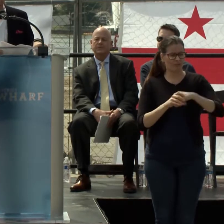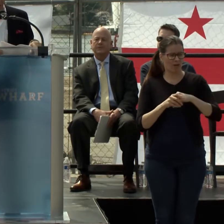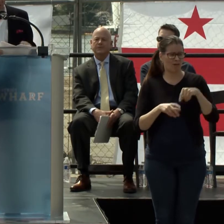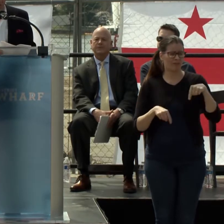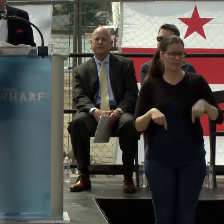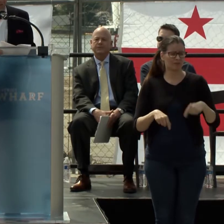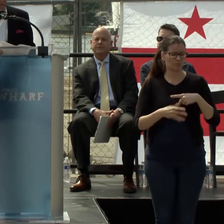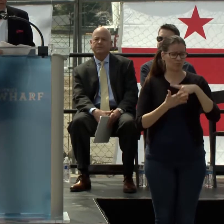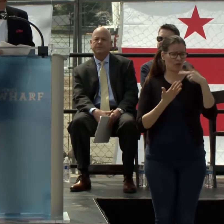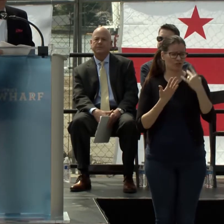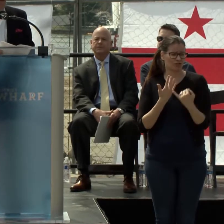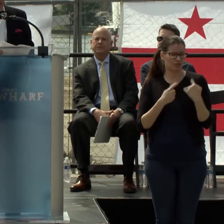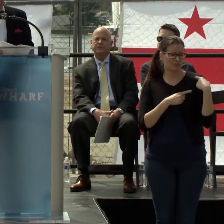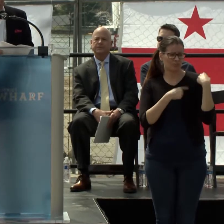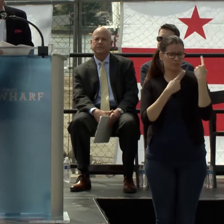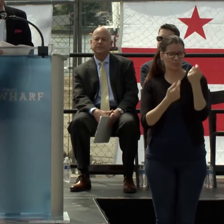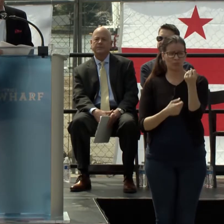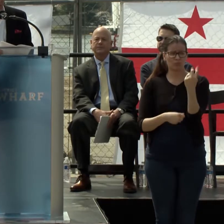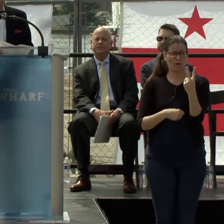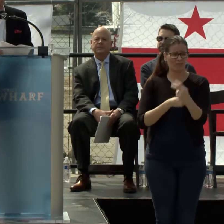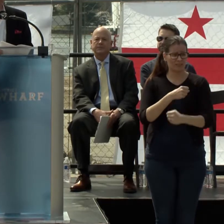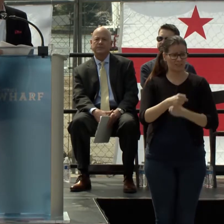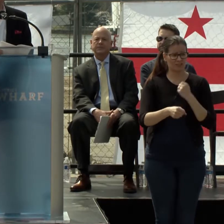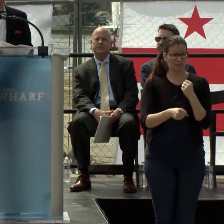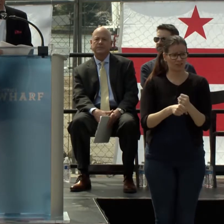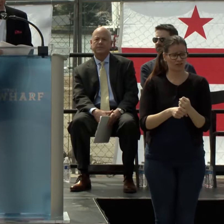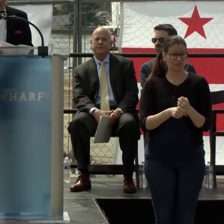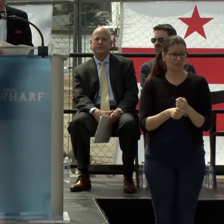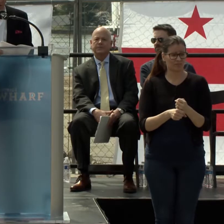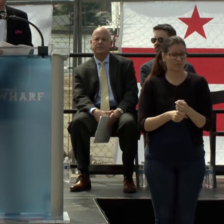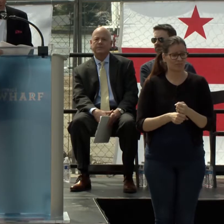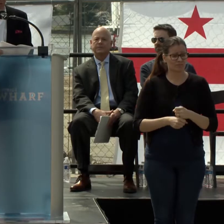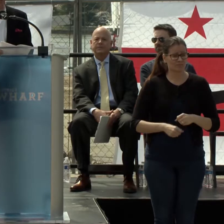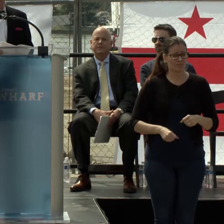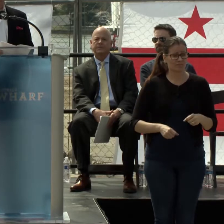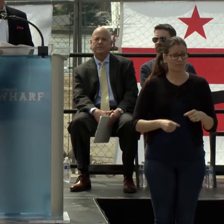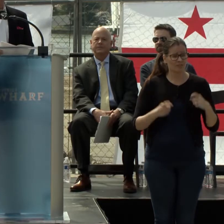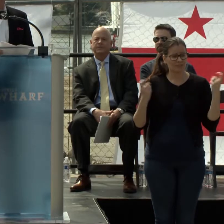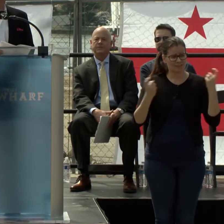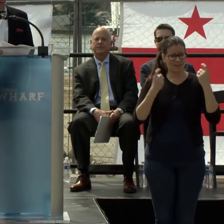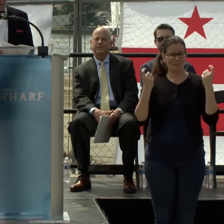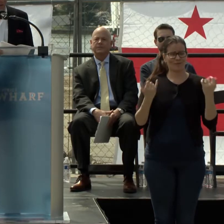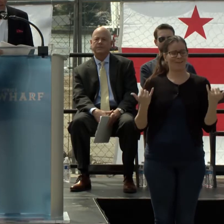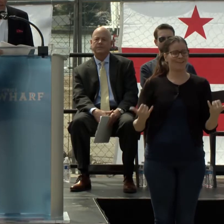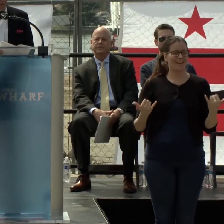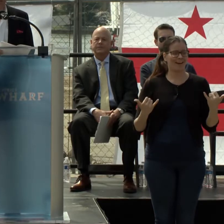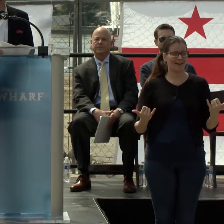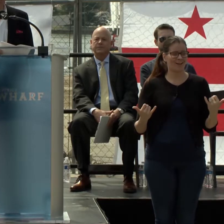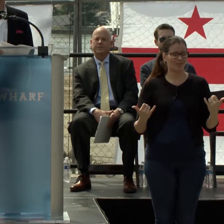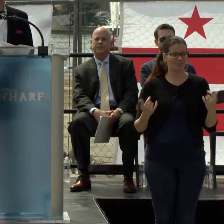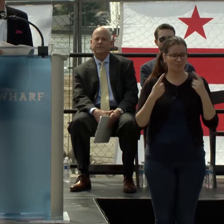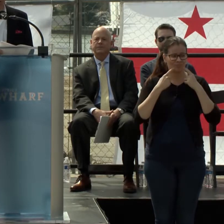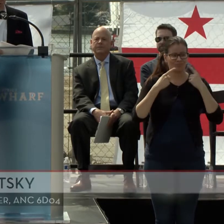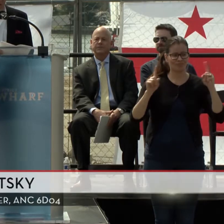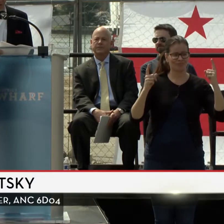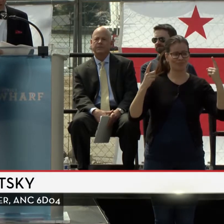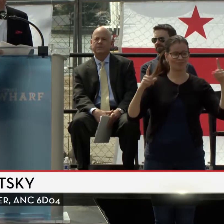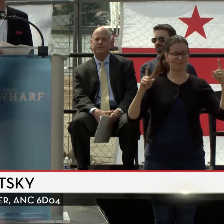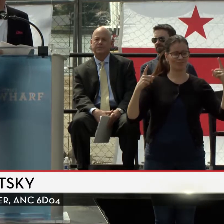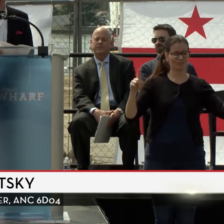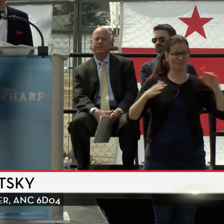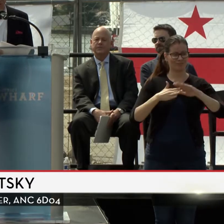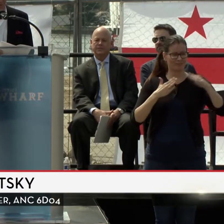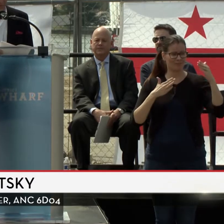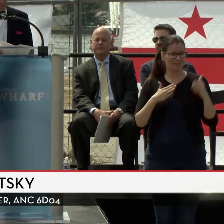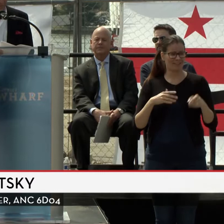site, to be standing here now celebrating what will ultimately lead to the completion of this vision is nothing short